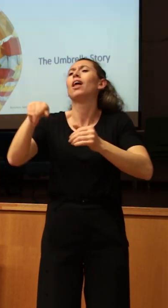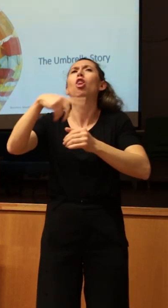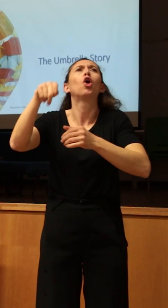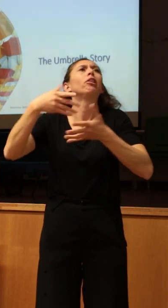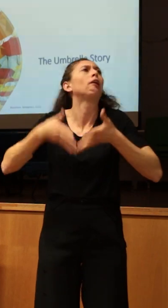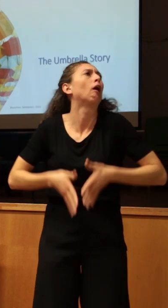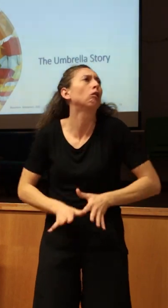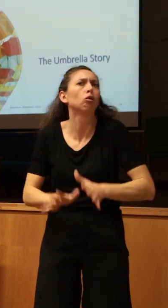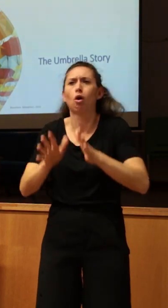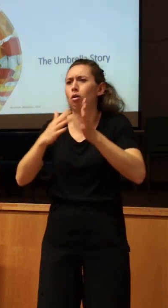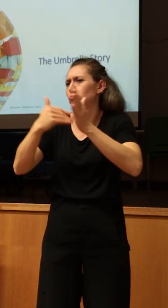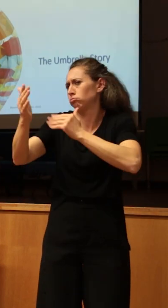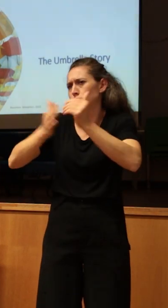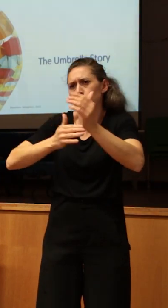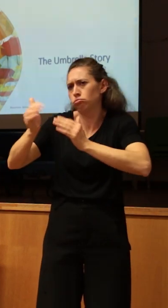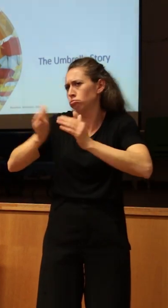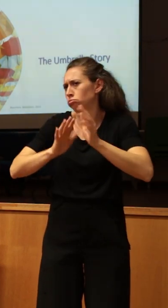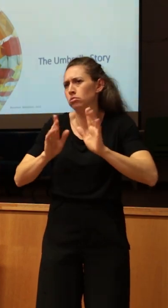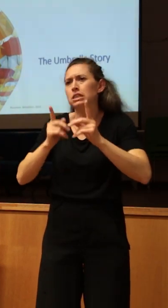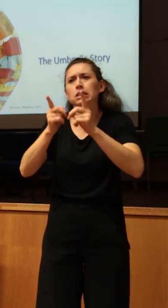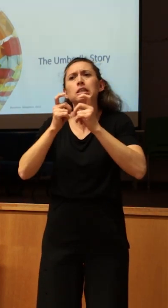niño haya nacido.